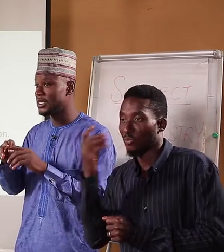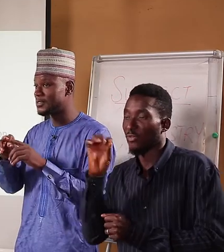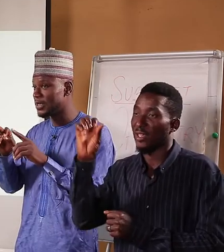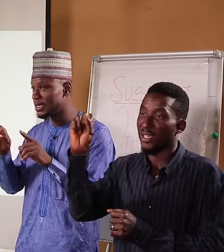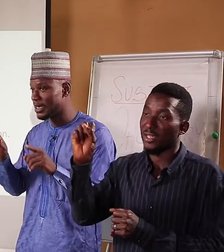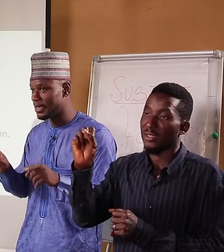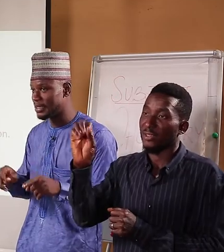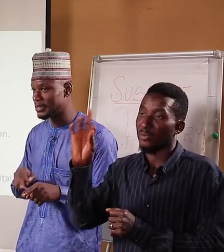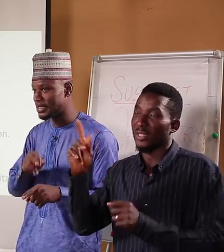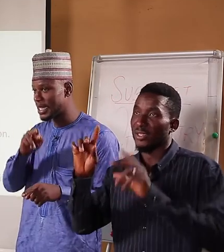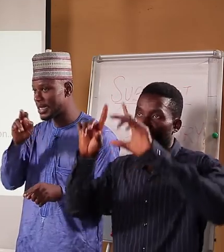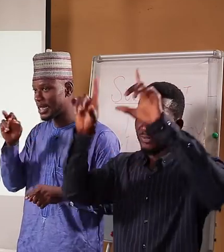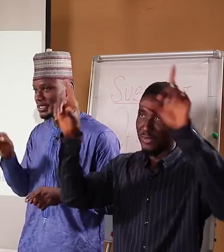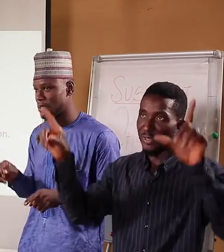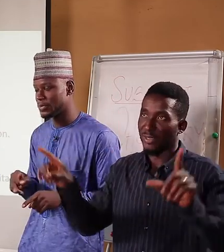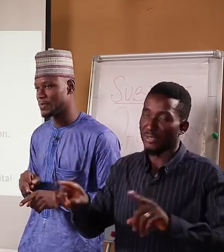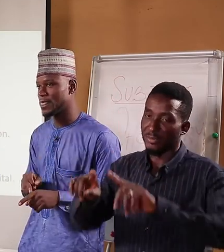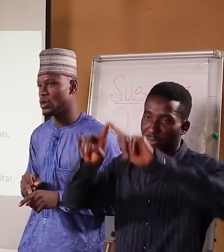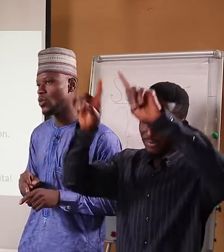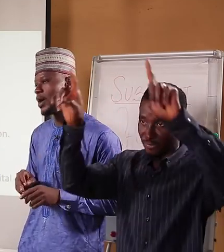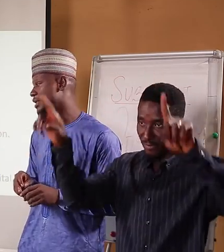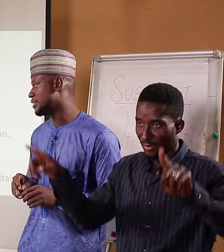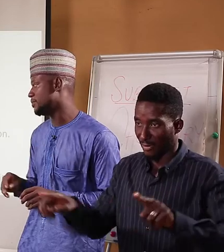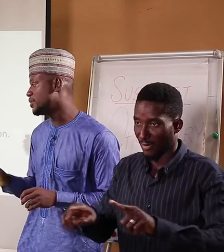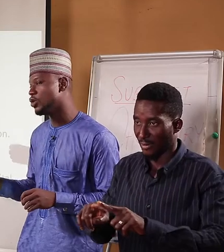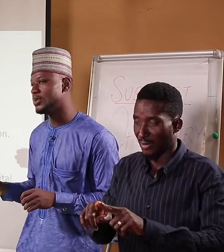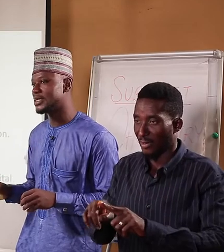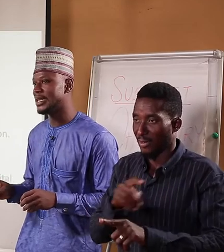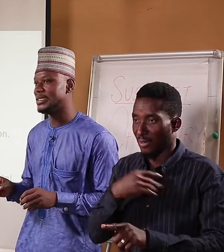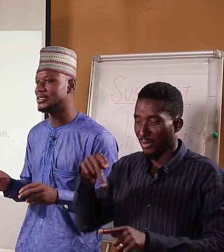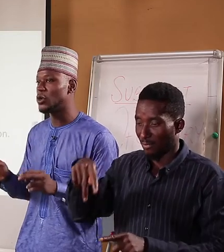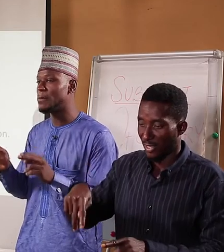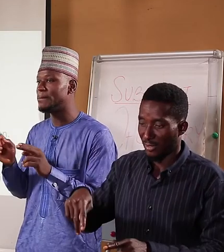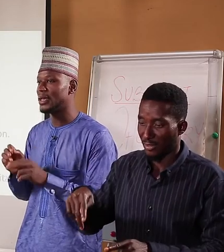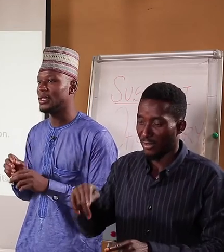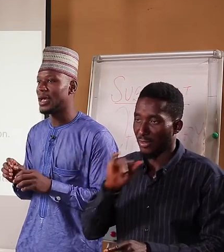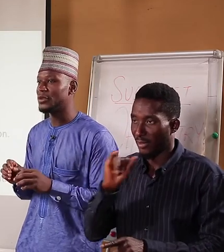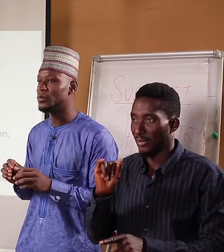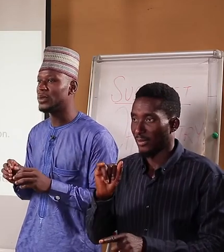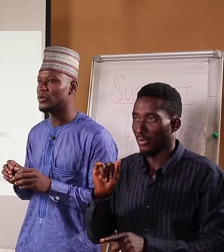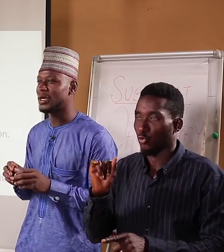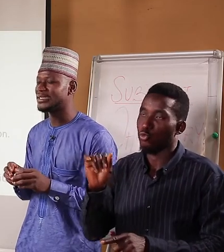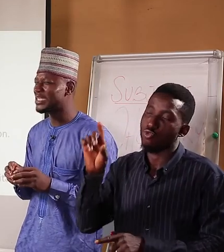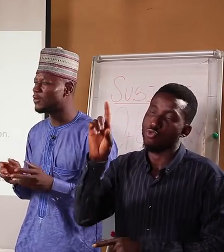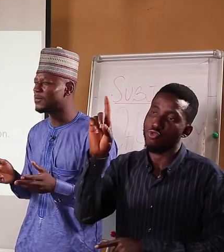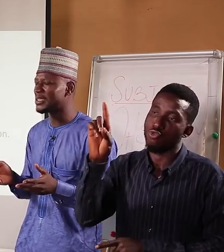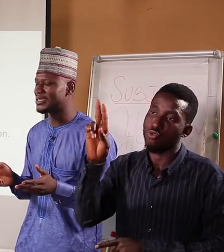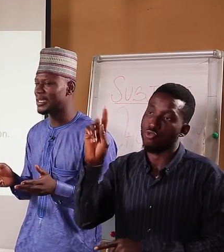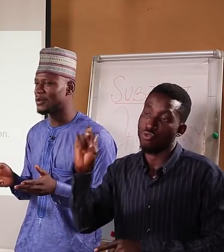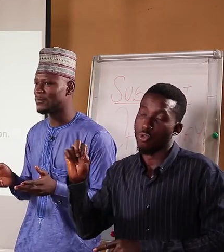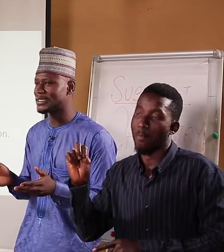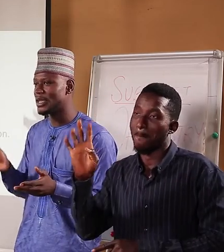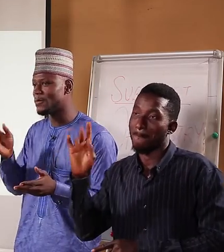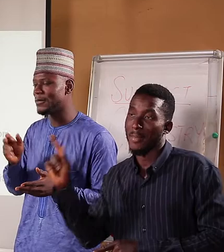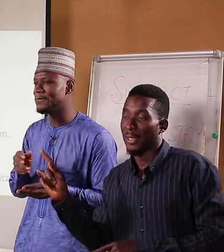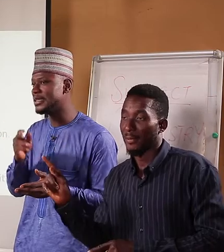is spherical, that is a circular shape, while the p orbital is dumbbell, and dumbbell, you can take of it as a